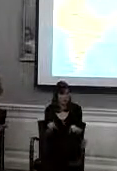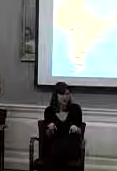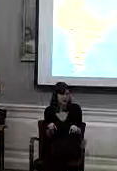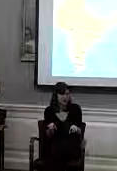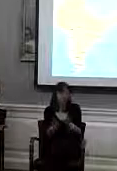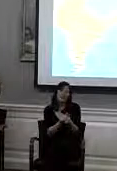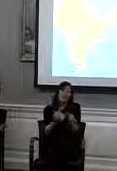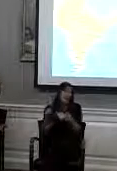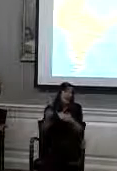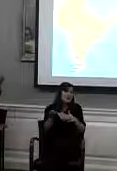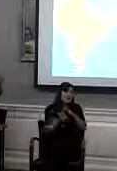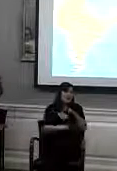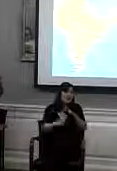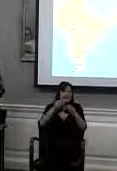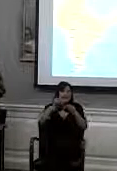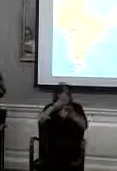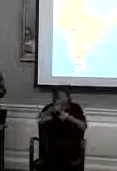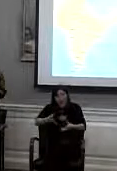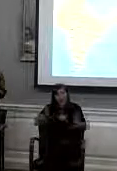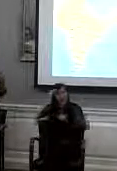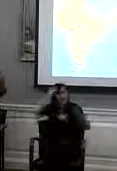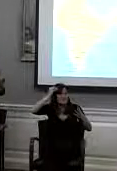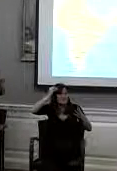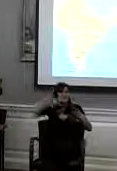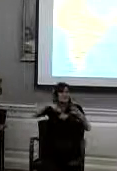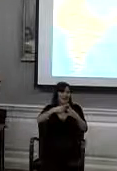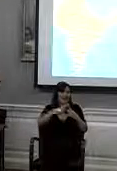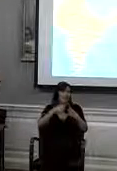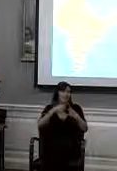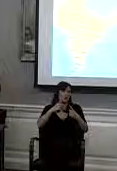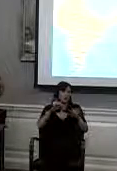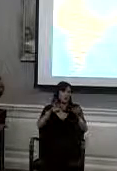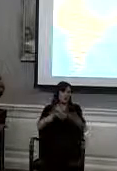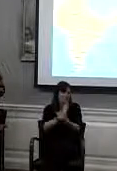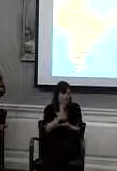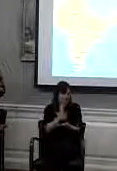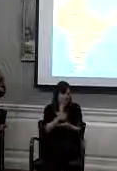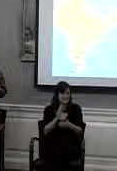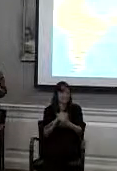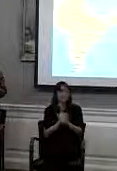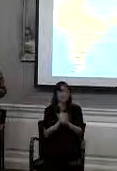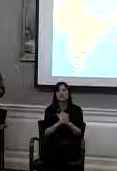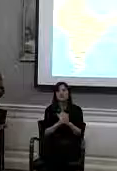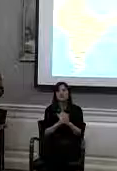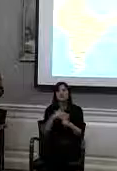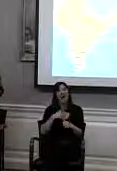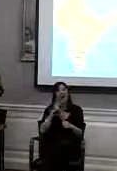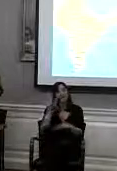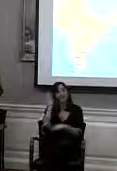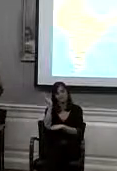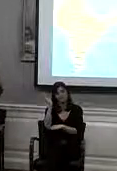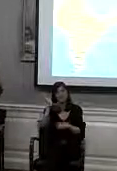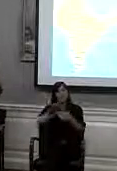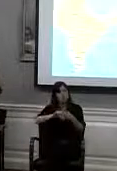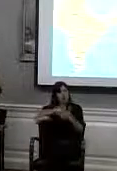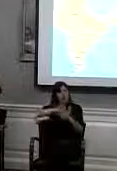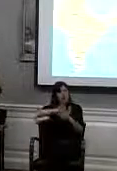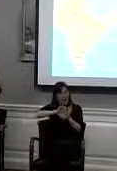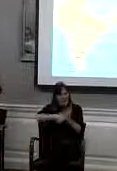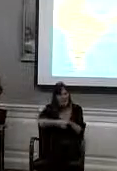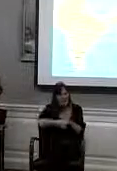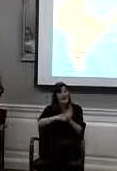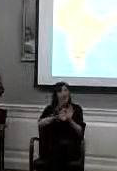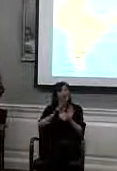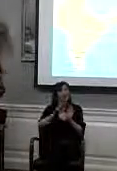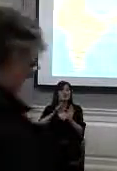the basic imparting of knowledge about human rights. This presentation that I'll be giving you seeks to highlight different ideological articulations and